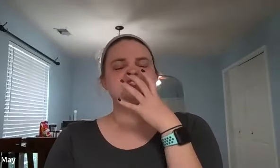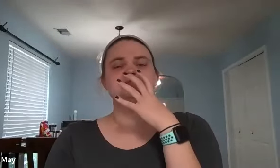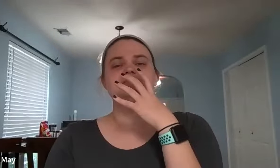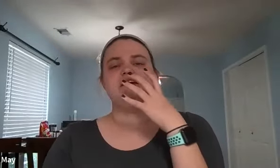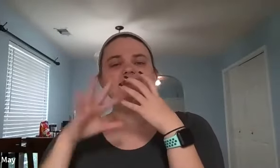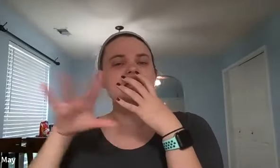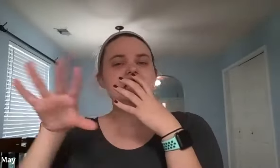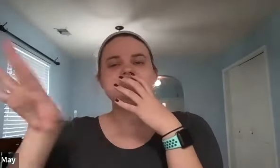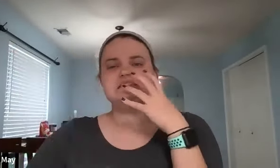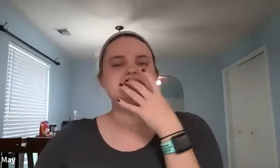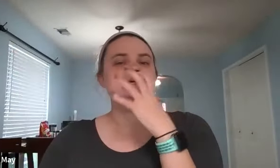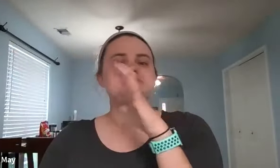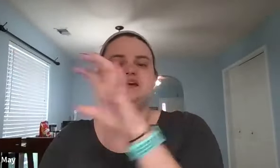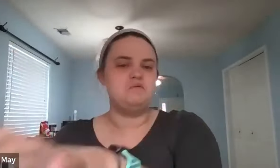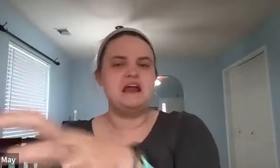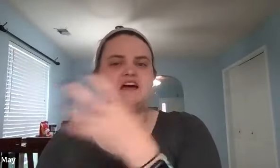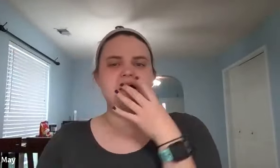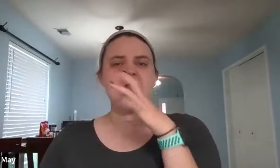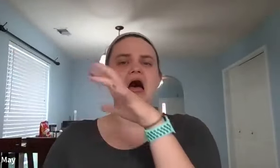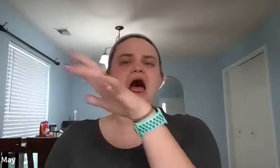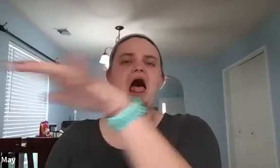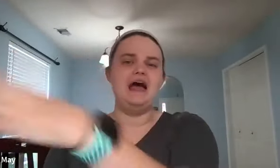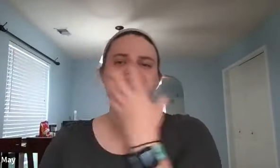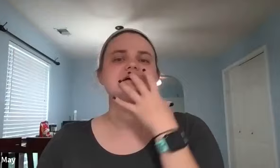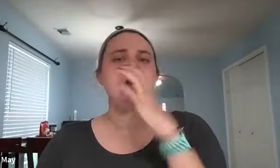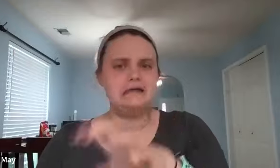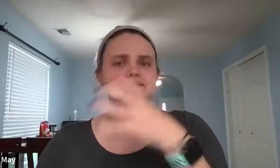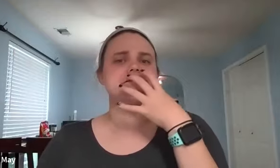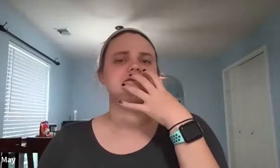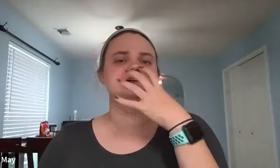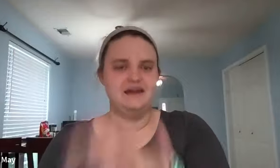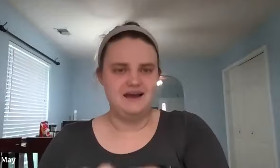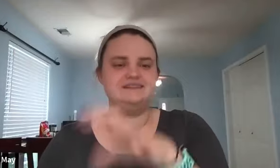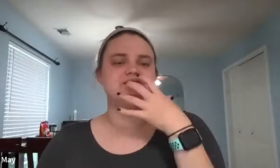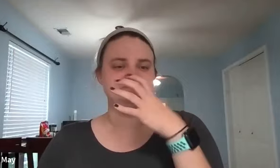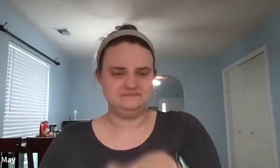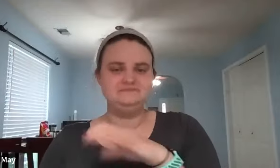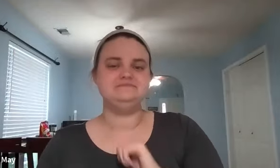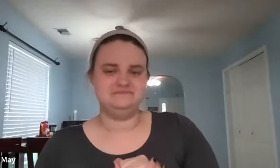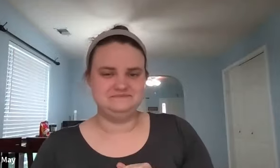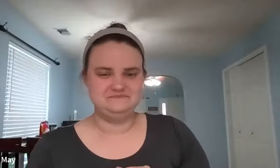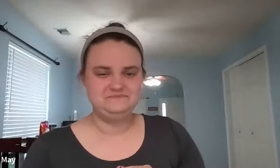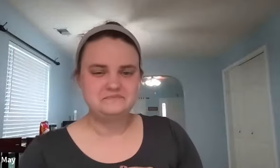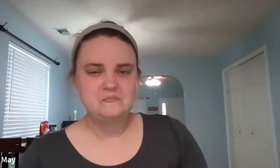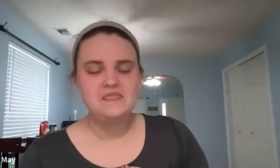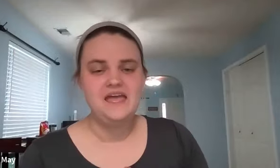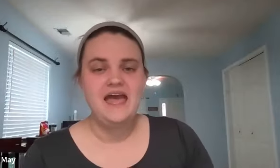just like flames and steam is just coming right out of their mouth. Hot, hot, hot. Mm-hmm.